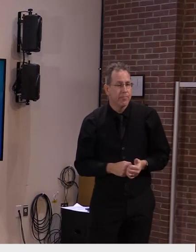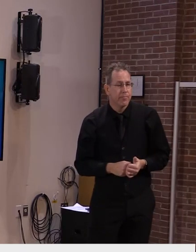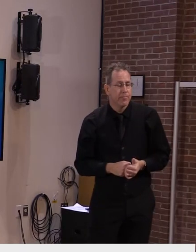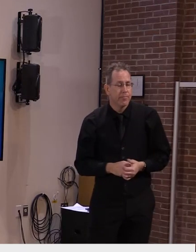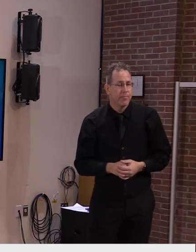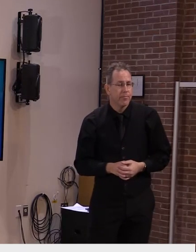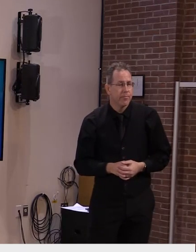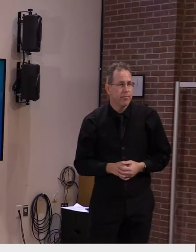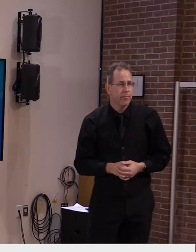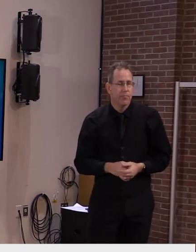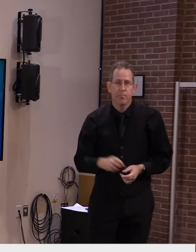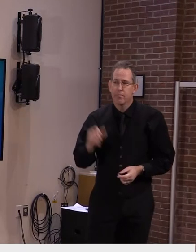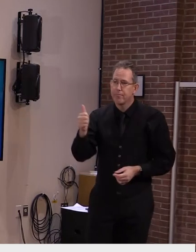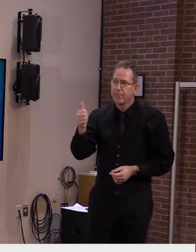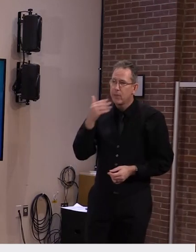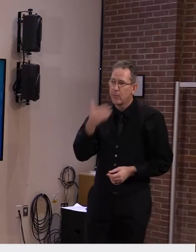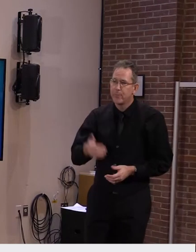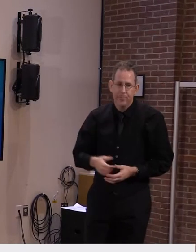Okay, thank you.